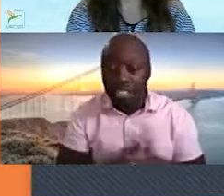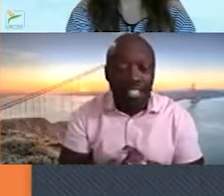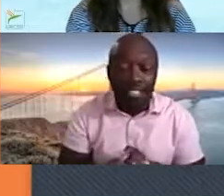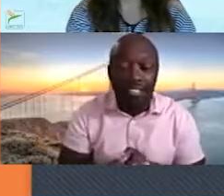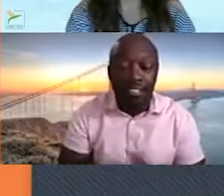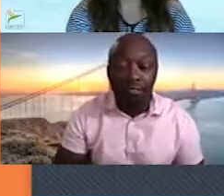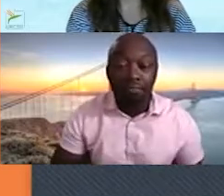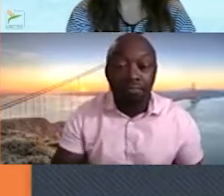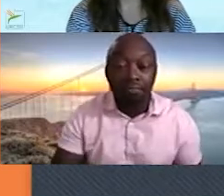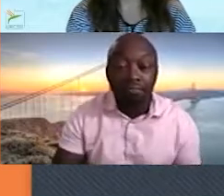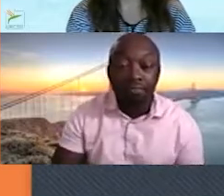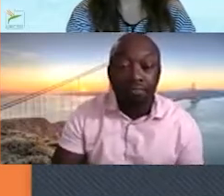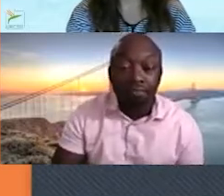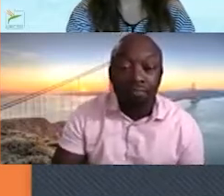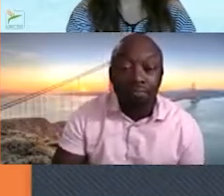in your head.